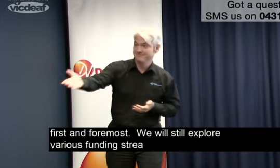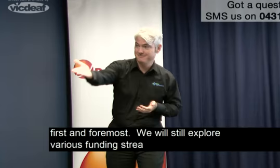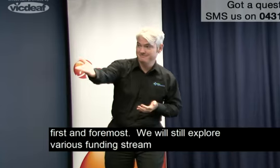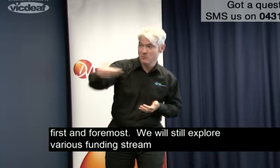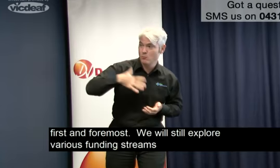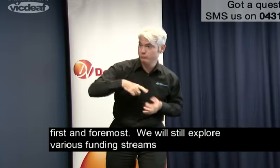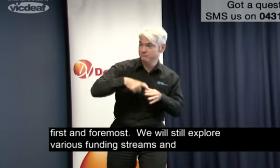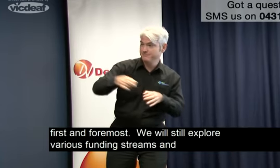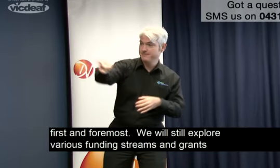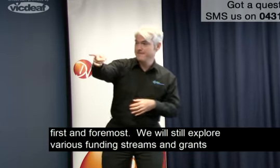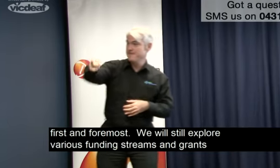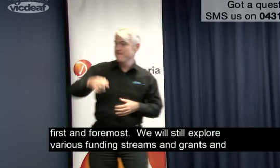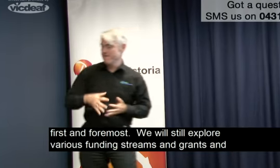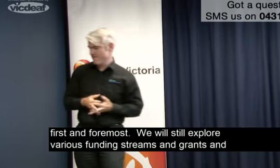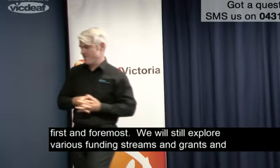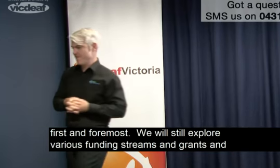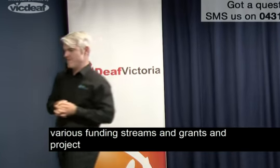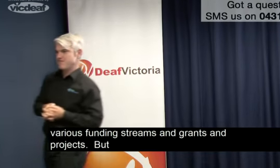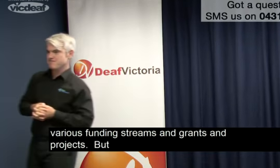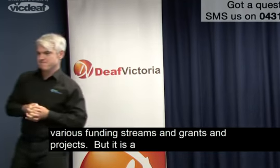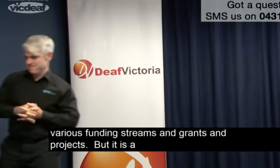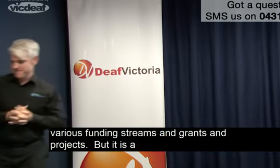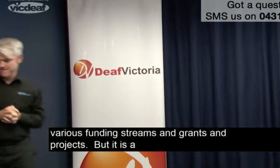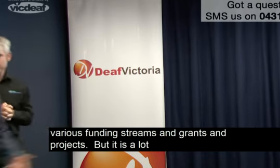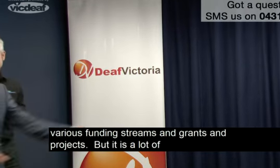up. Did you want to ask a question?